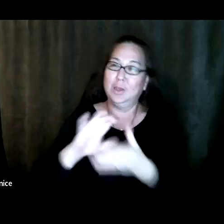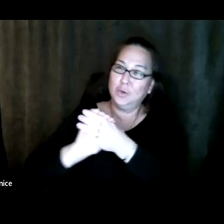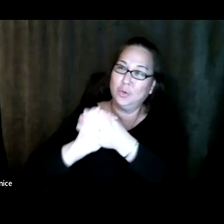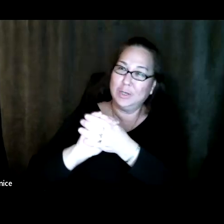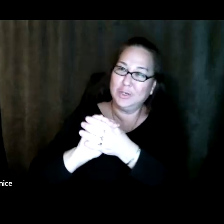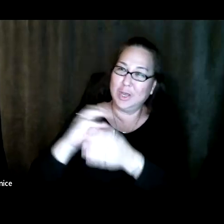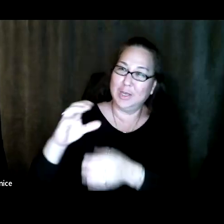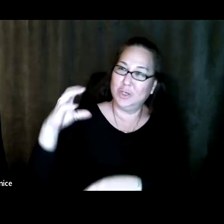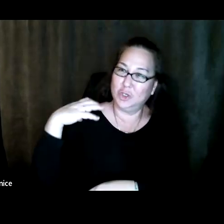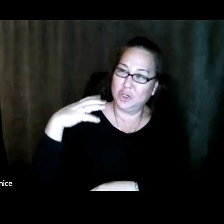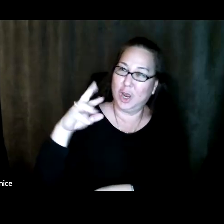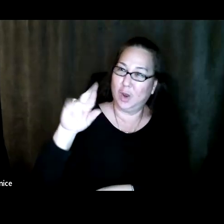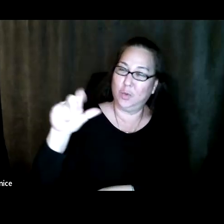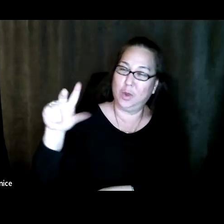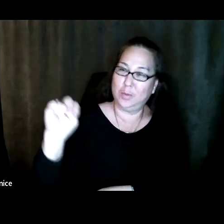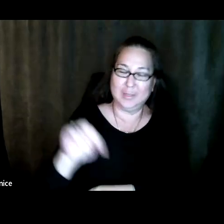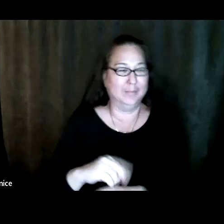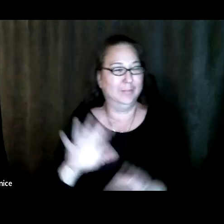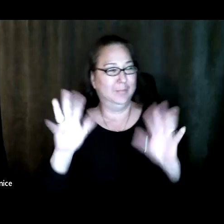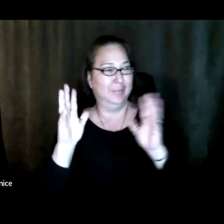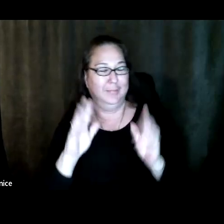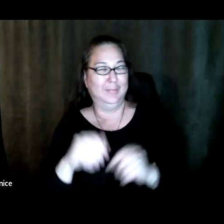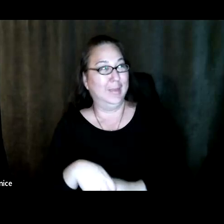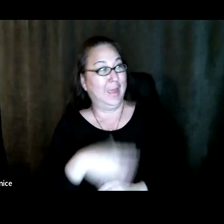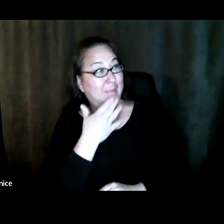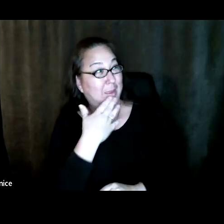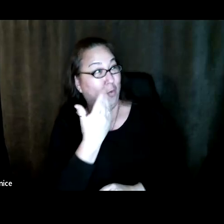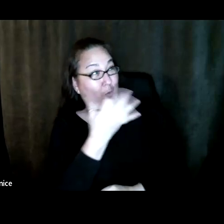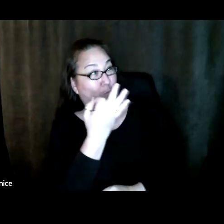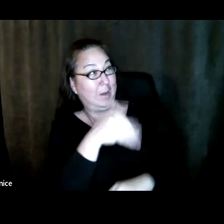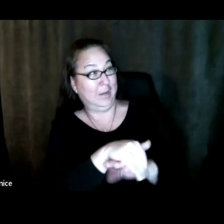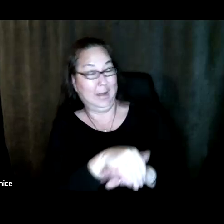you. It's Friday night. Yeah, I know.